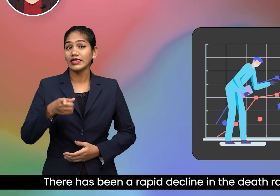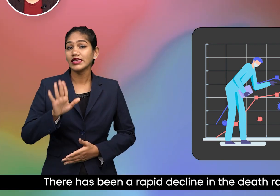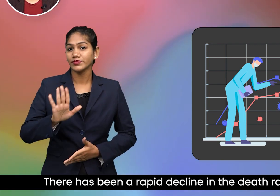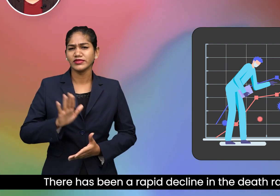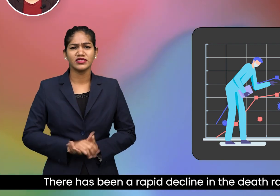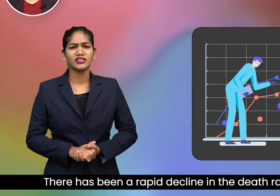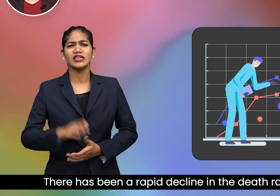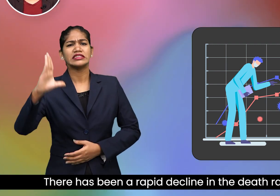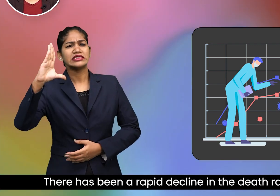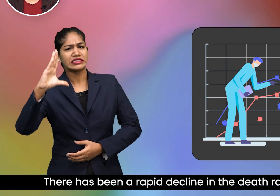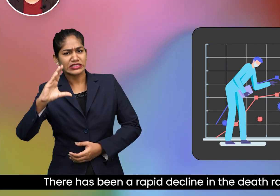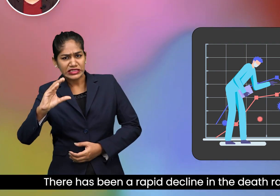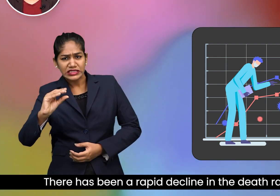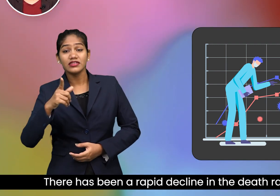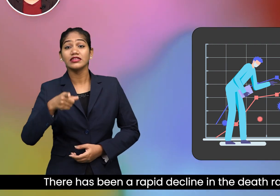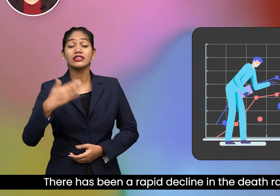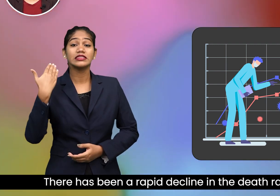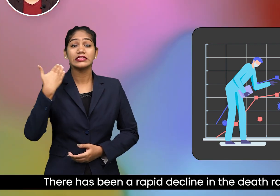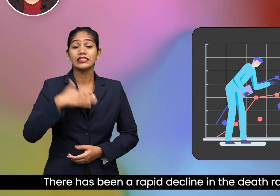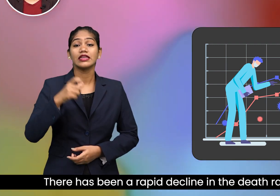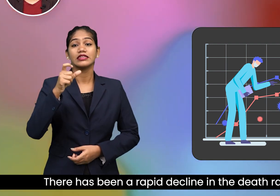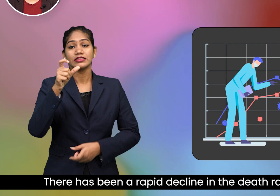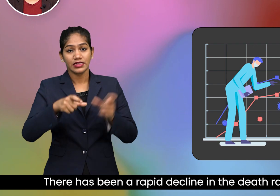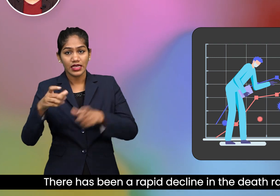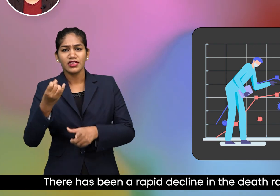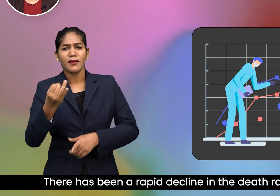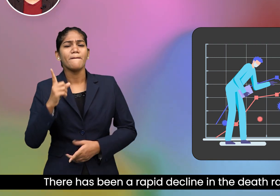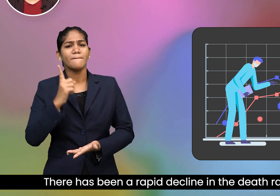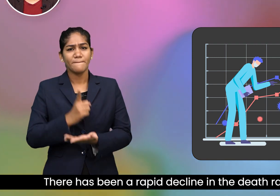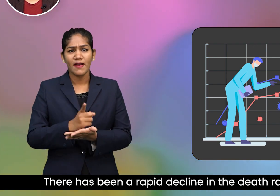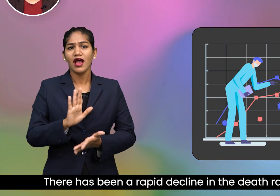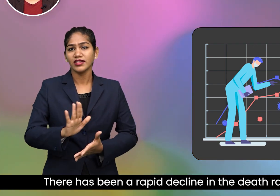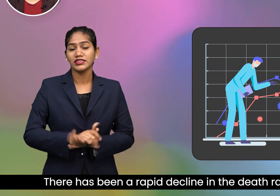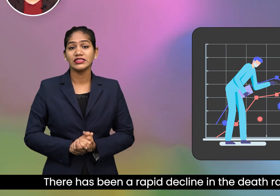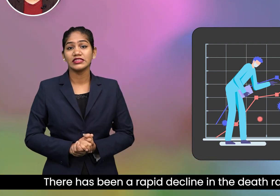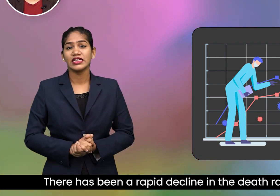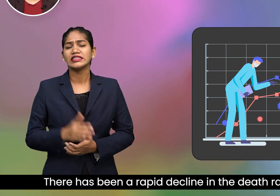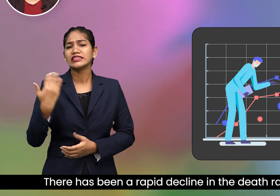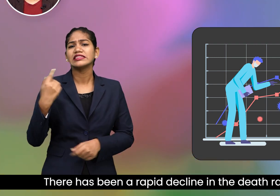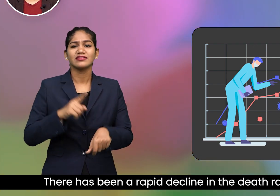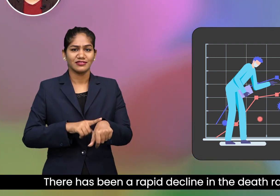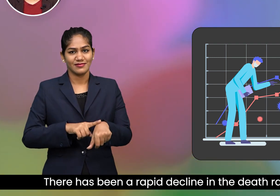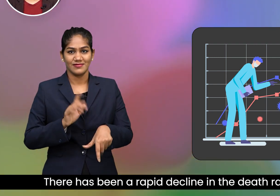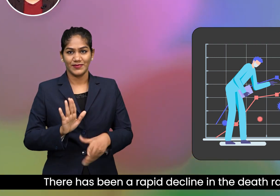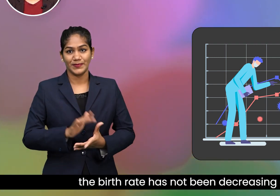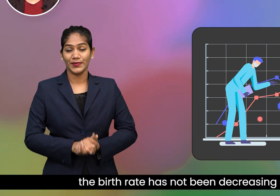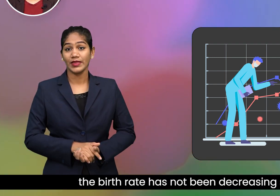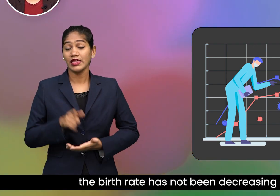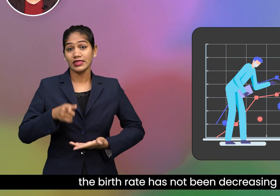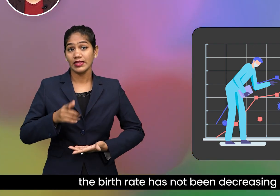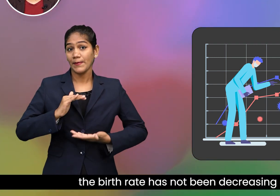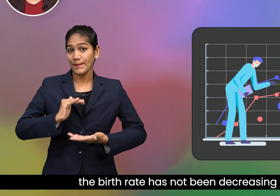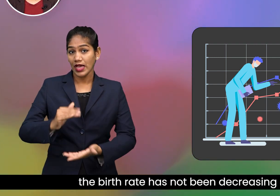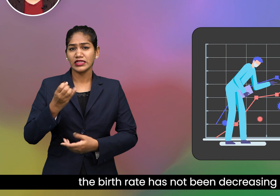There has been a rapid decline in the death rate, but till recent times, the